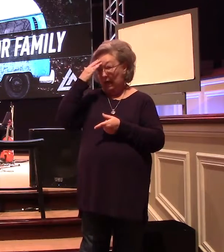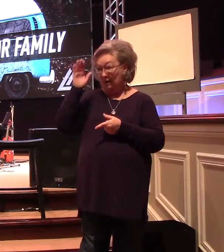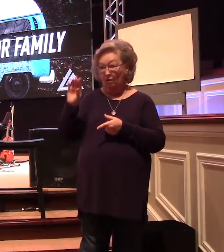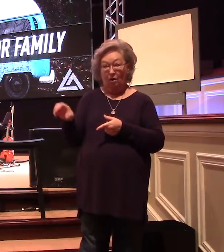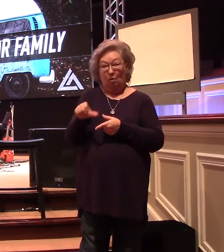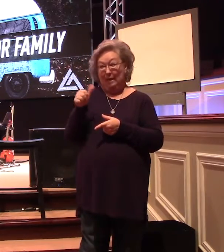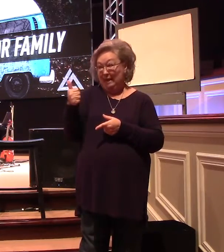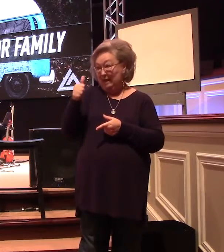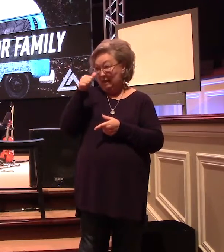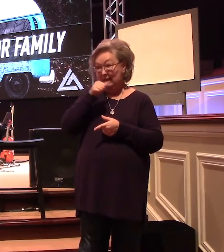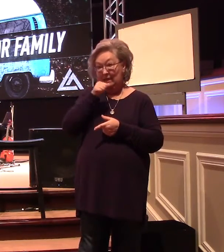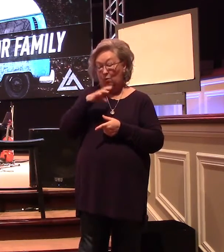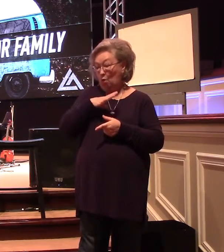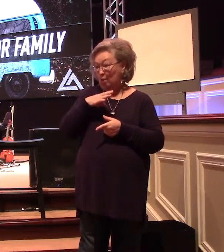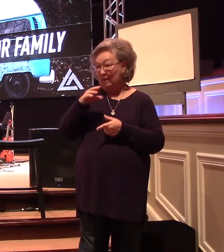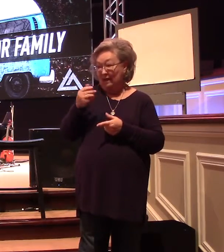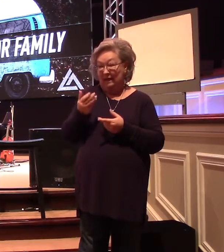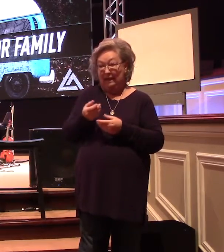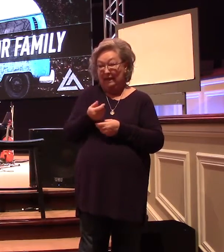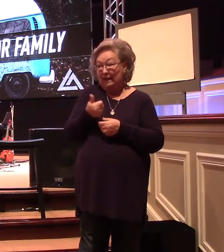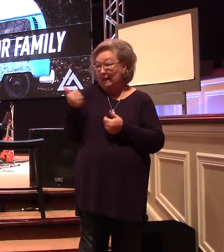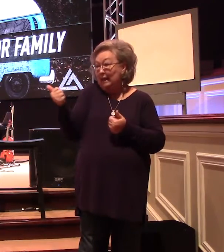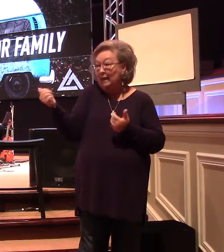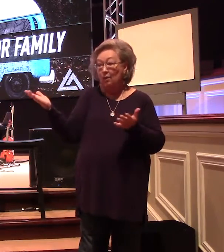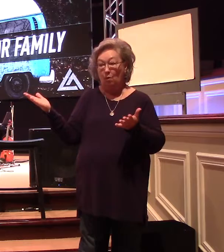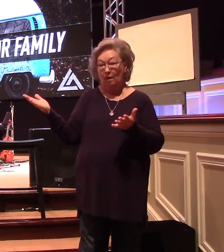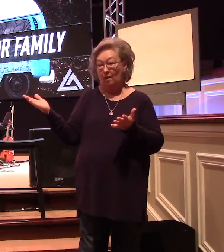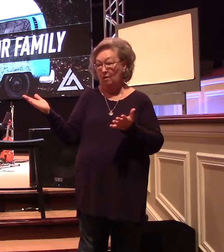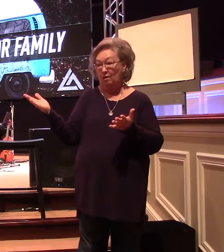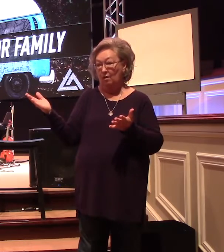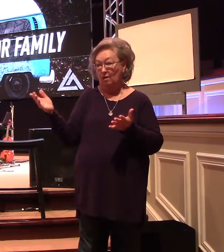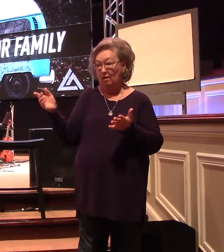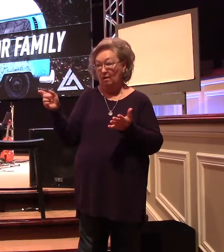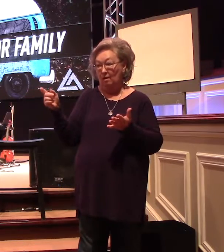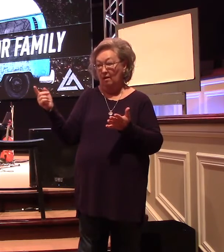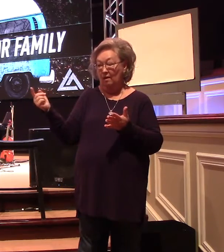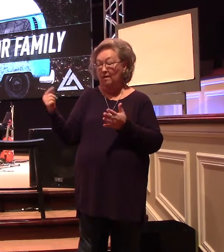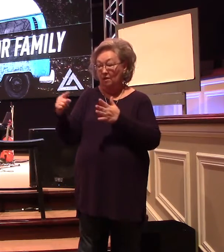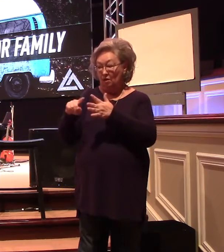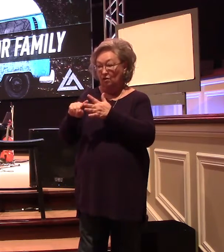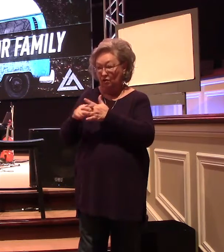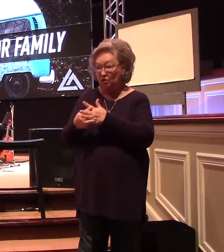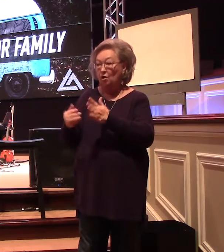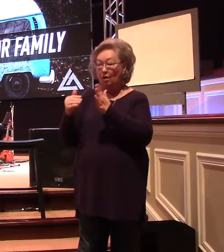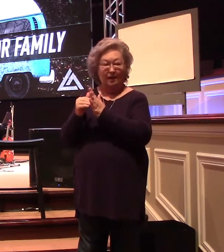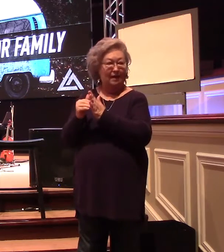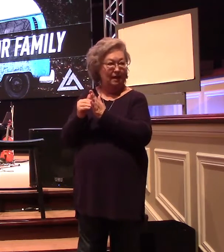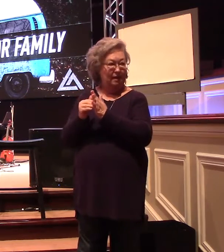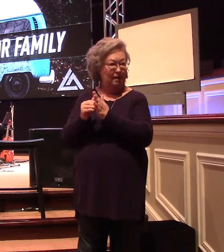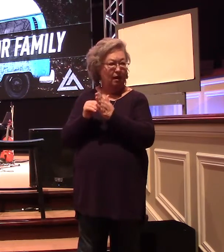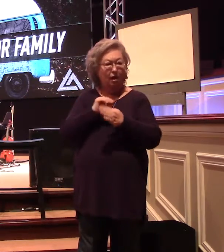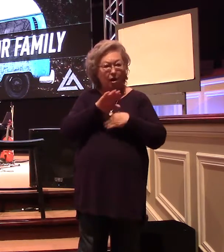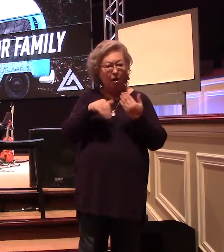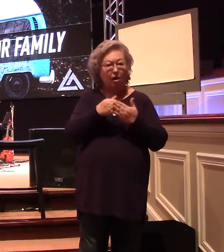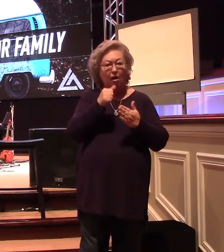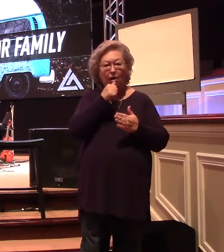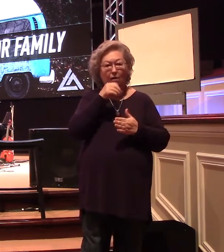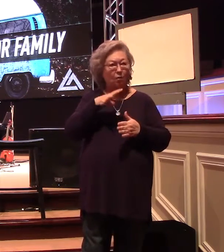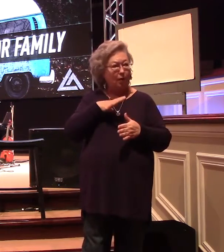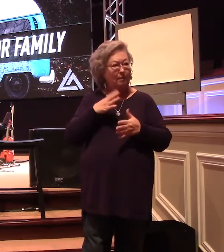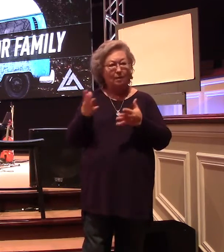that. Everybody I know would only be glad to know that you're trying and you're committed and you're not going to give up on